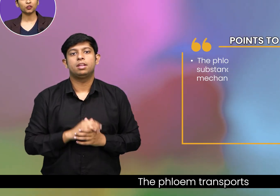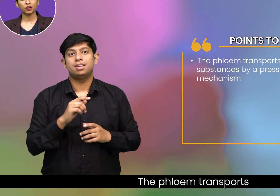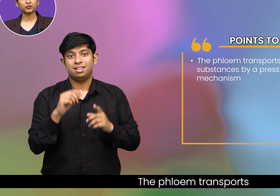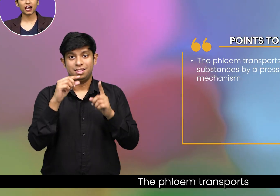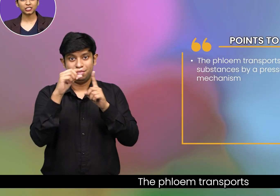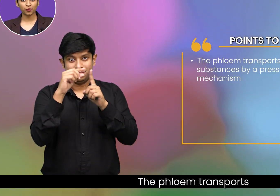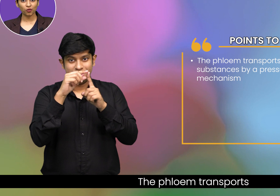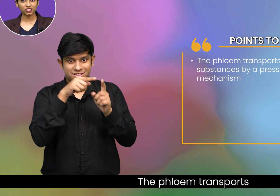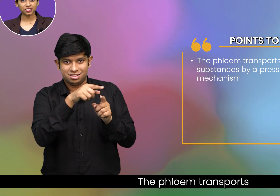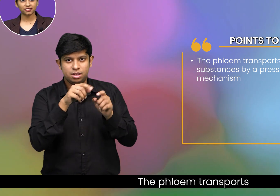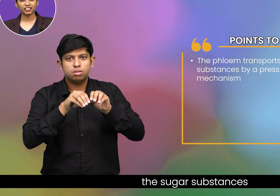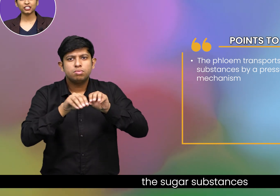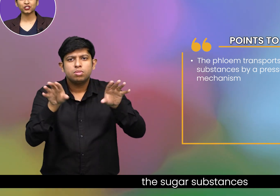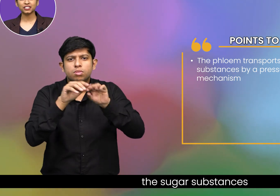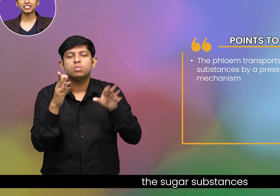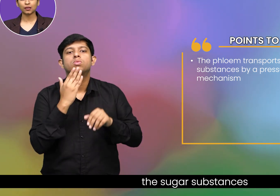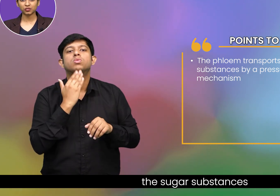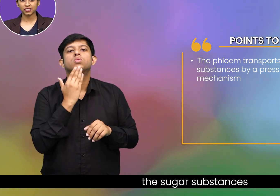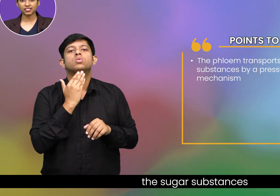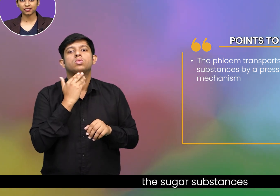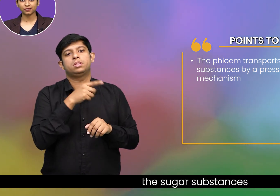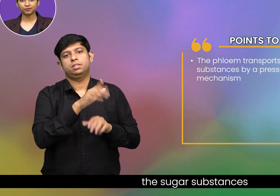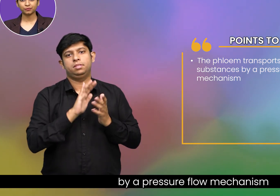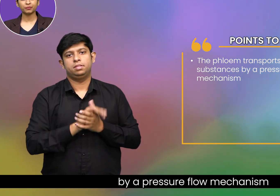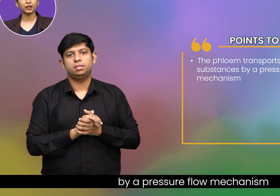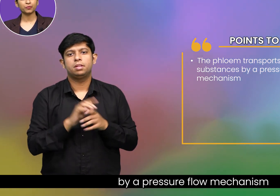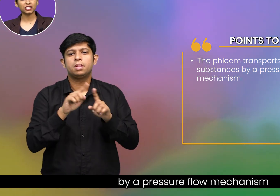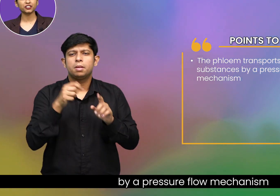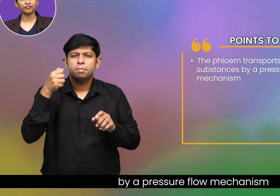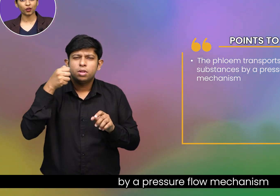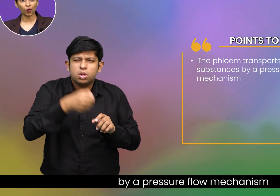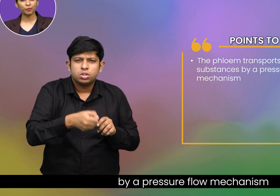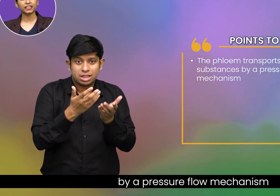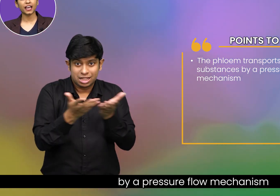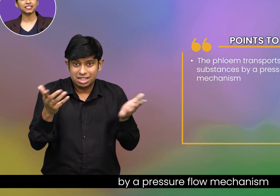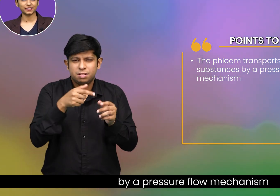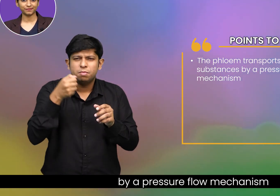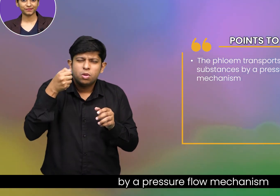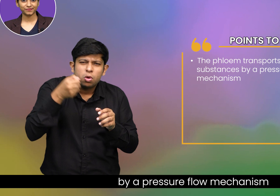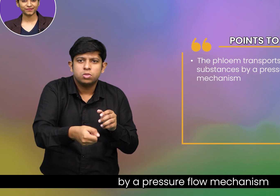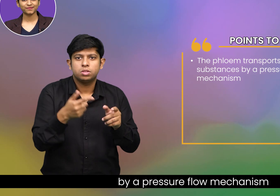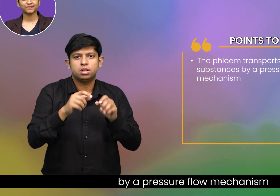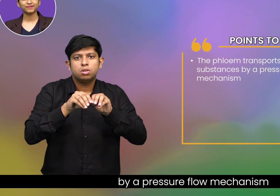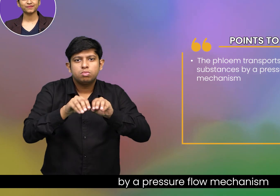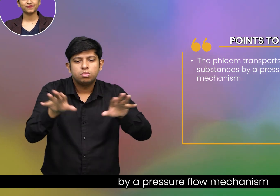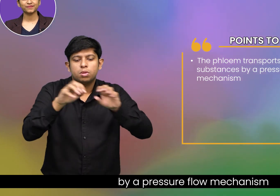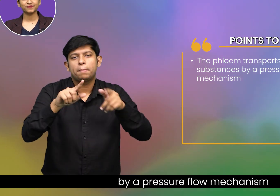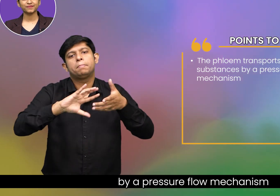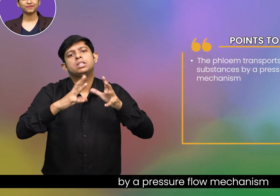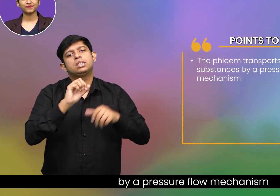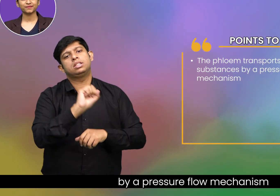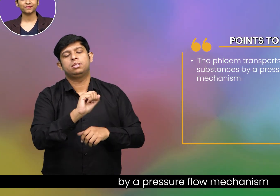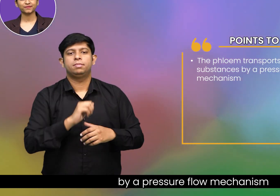The phloem transports the sugar substances by a pressure flow mechanism.